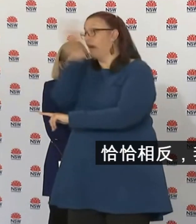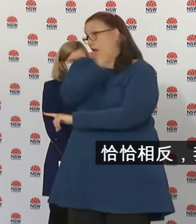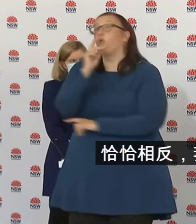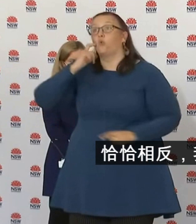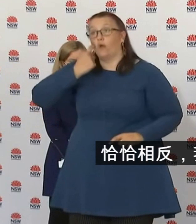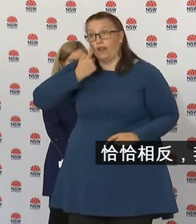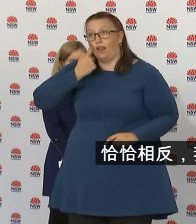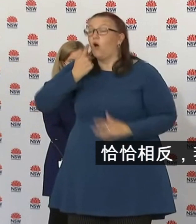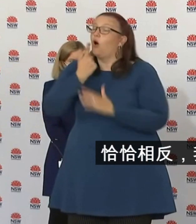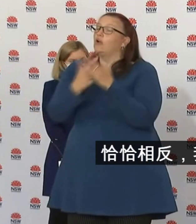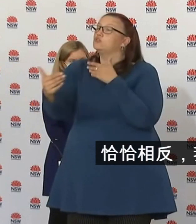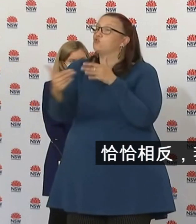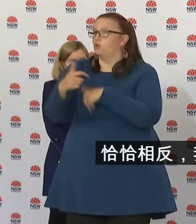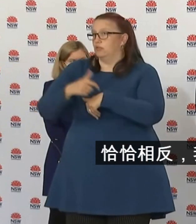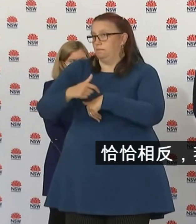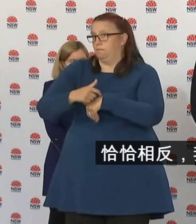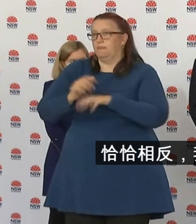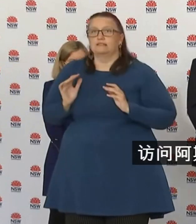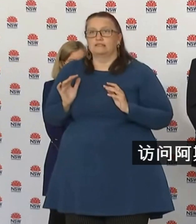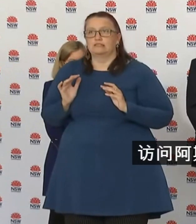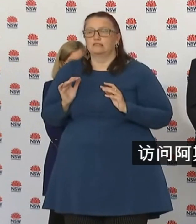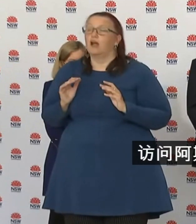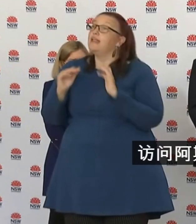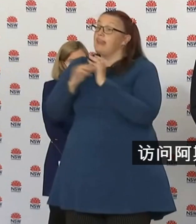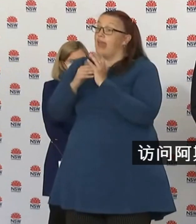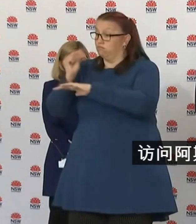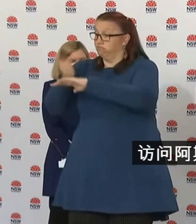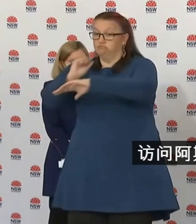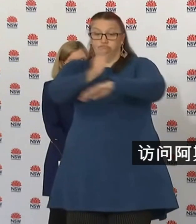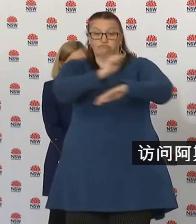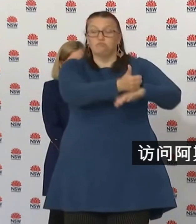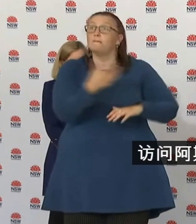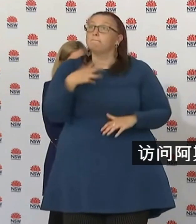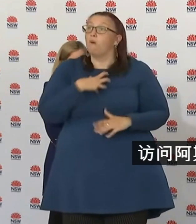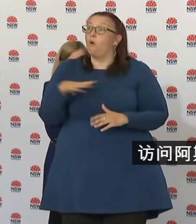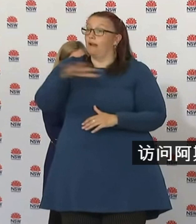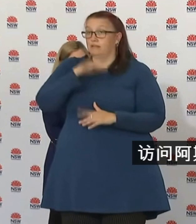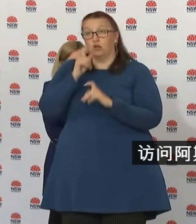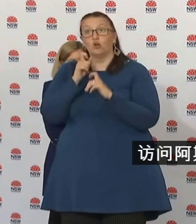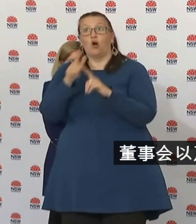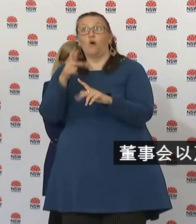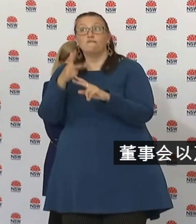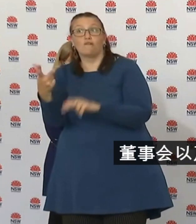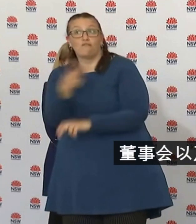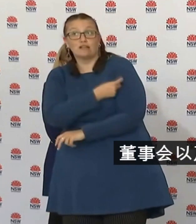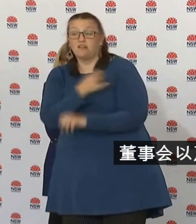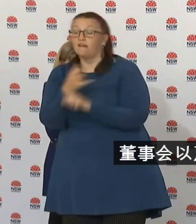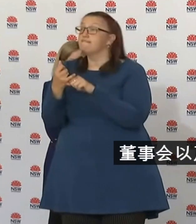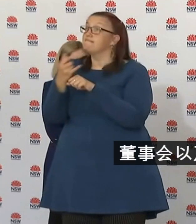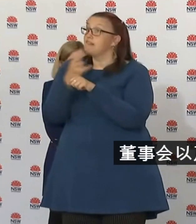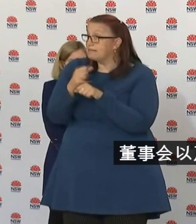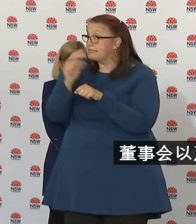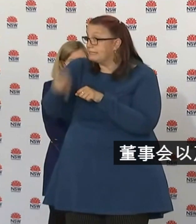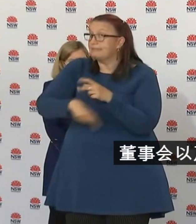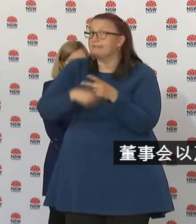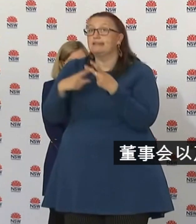opposite. We are increasing our points of contacts for people accessing the AstraZeneca, and in relation to pharmacists coming on board and what can